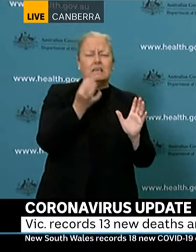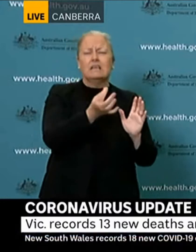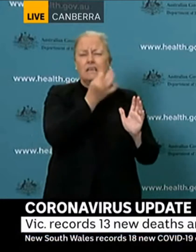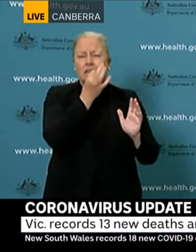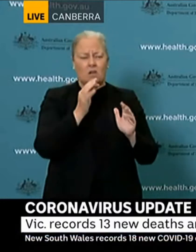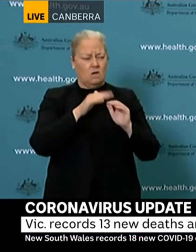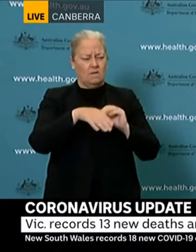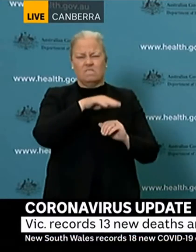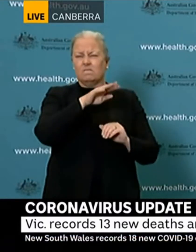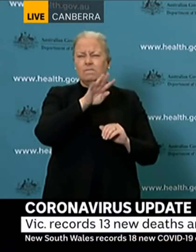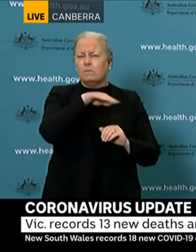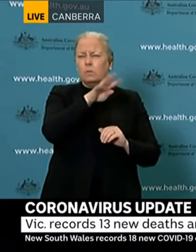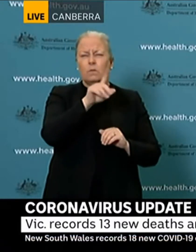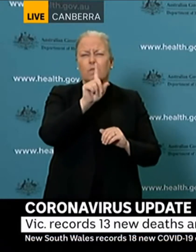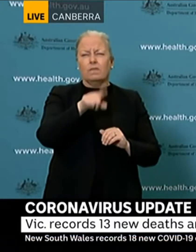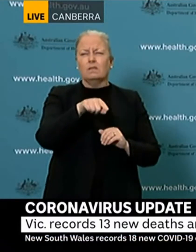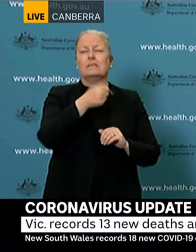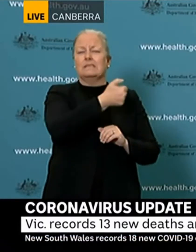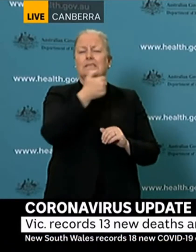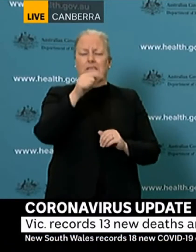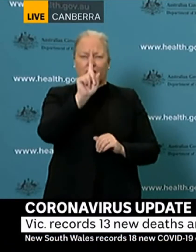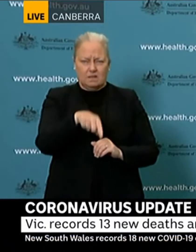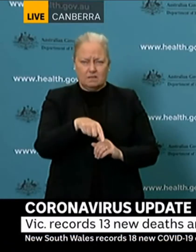4 million tests around the country.